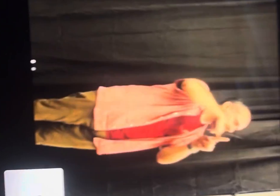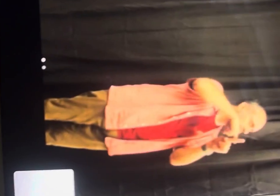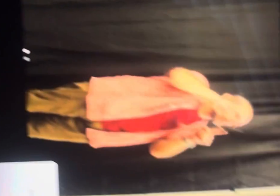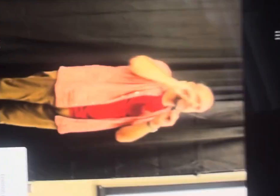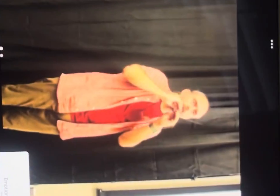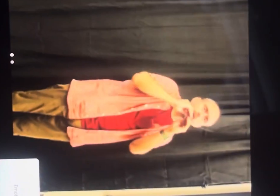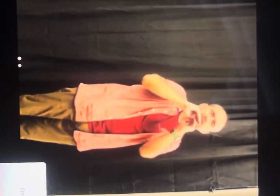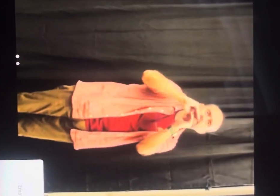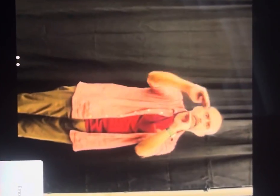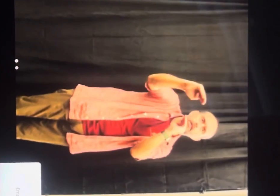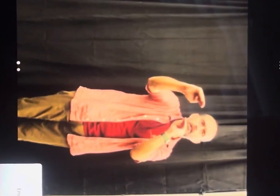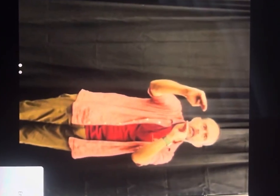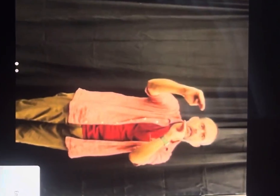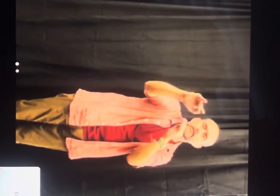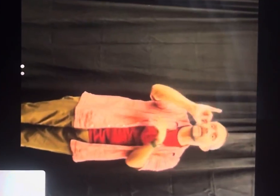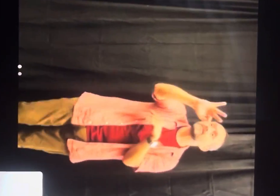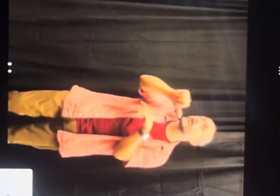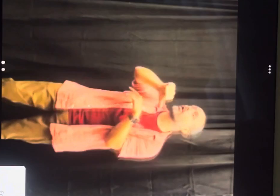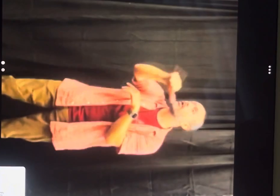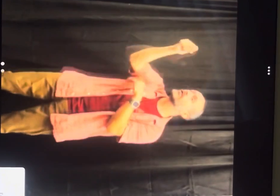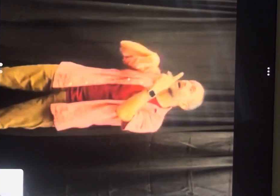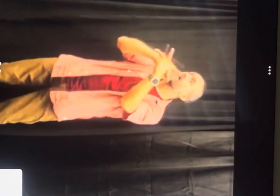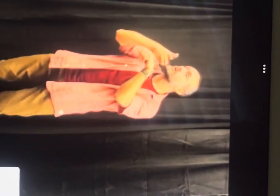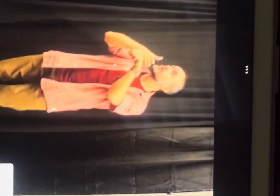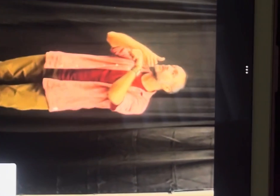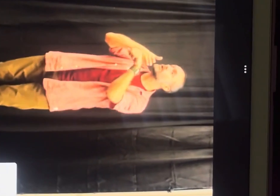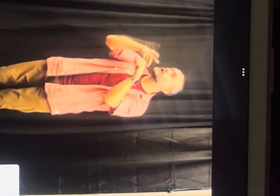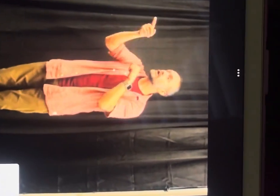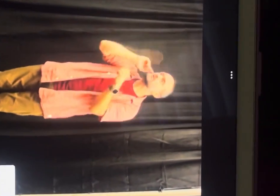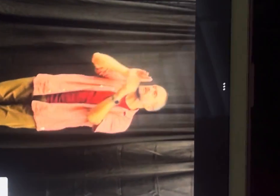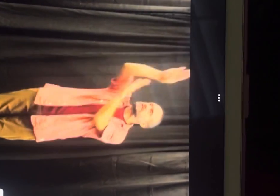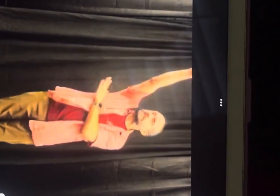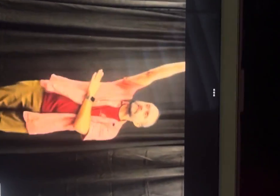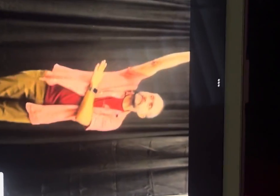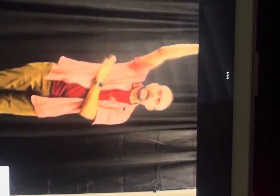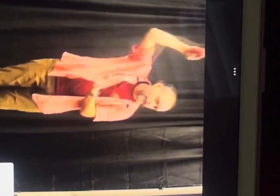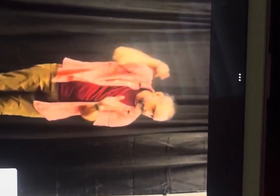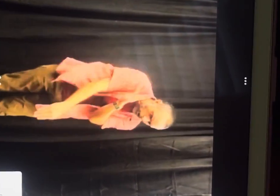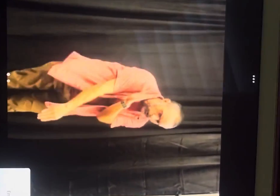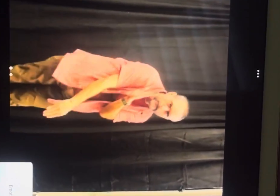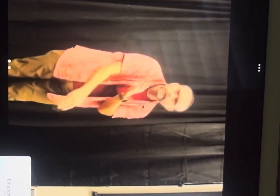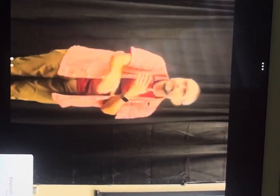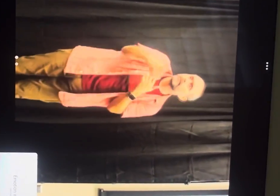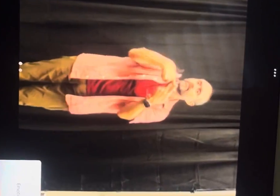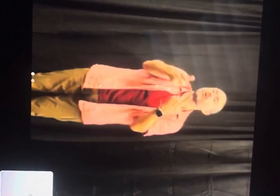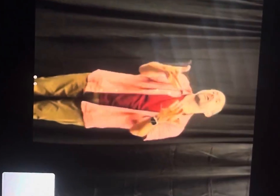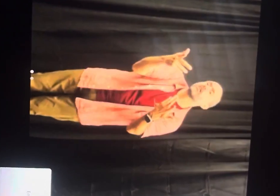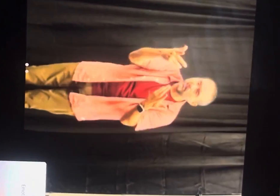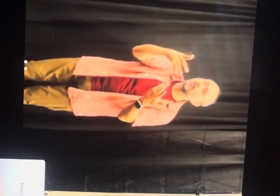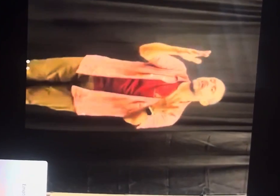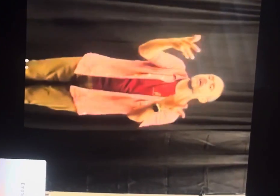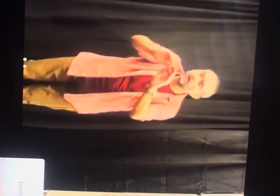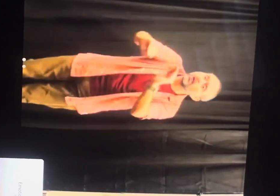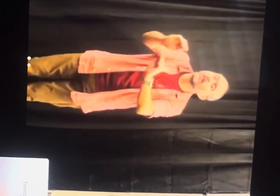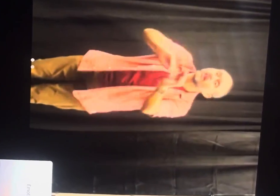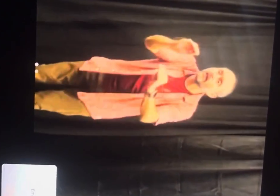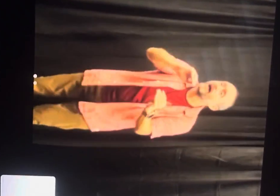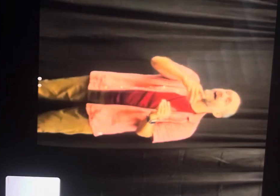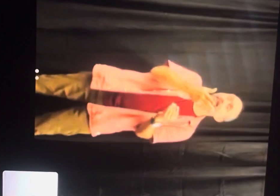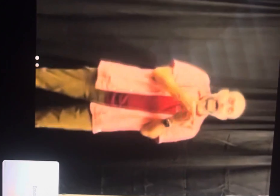clarification, the presenter is talking about how to describe certain types of fires burning, or how to cook, or using a stove, or